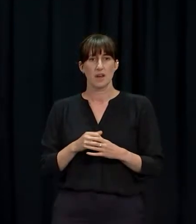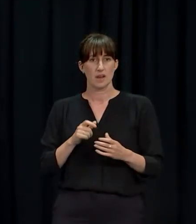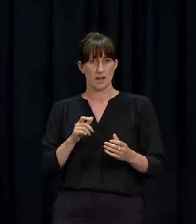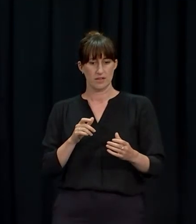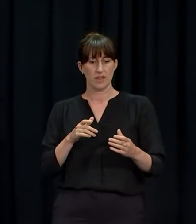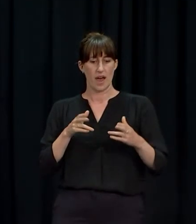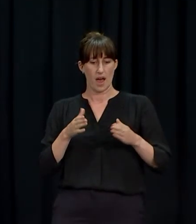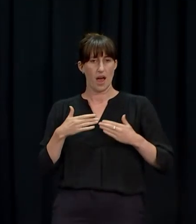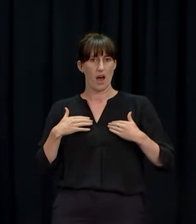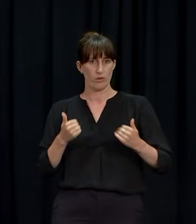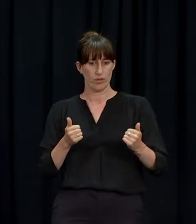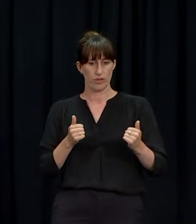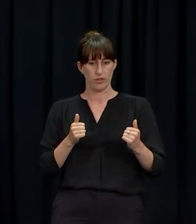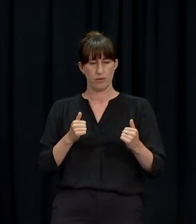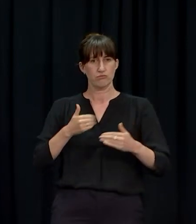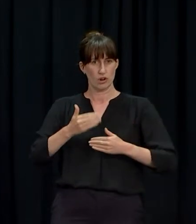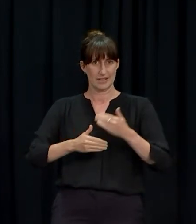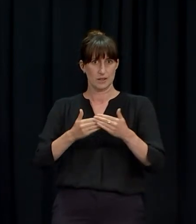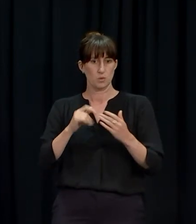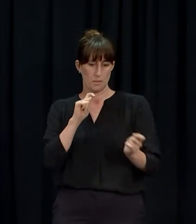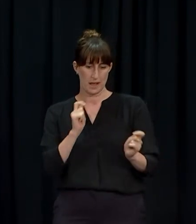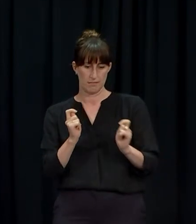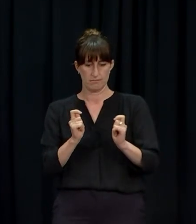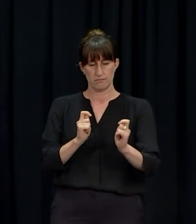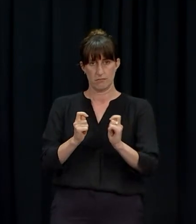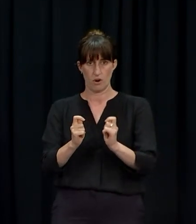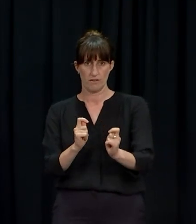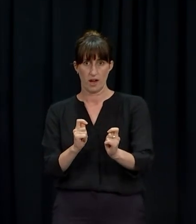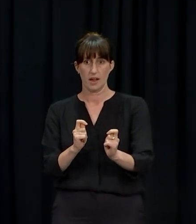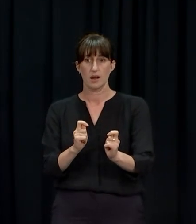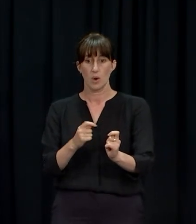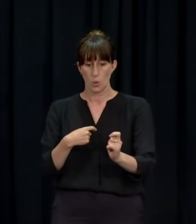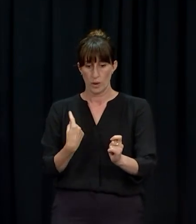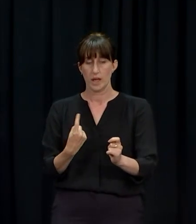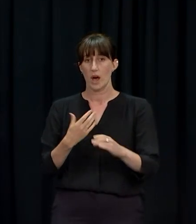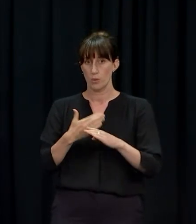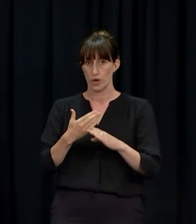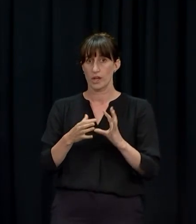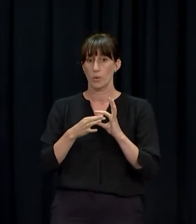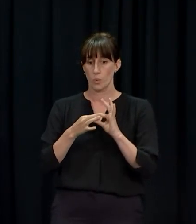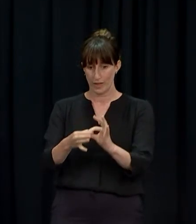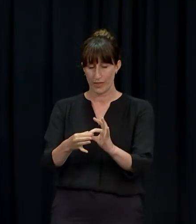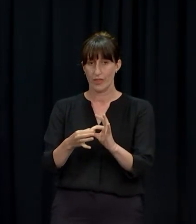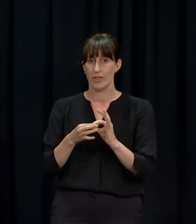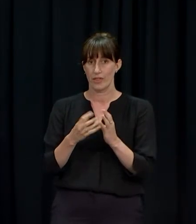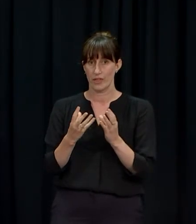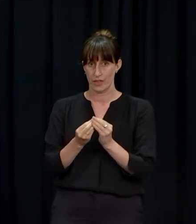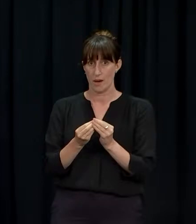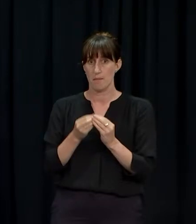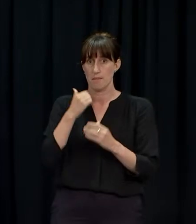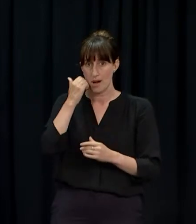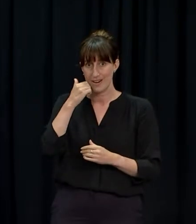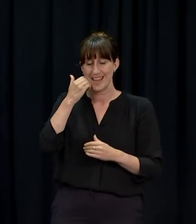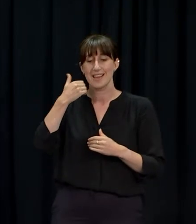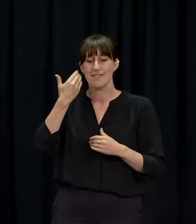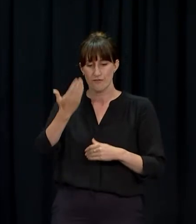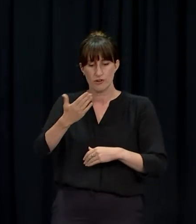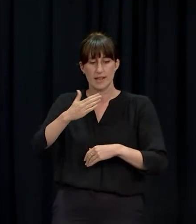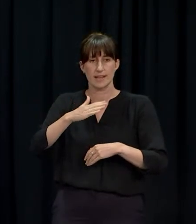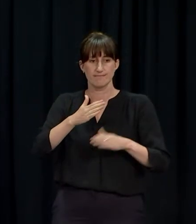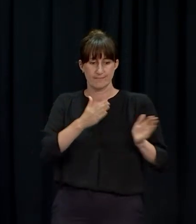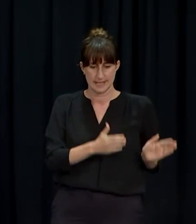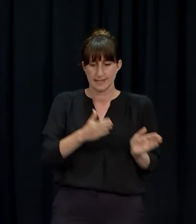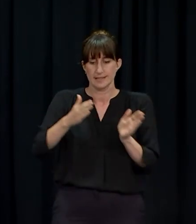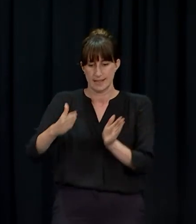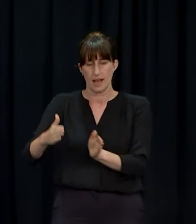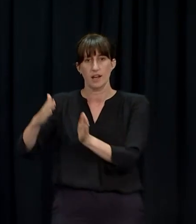we need to do is to make sure that we are working with Māori at every stage of it to ensure